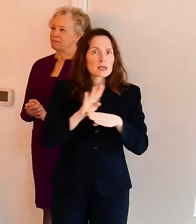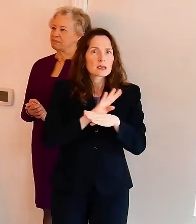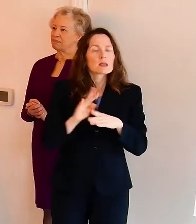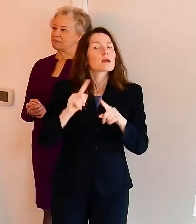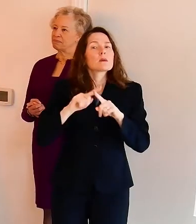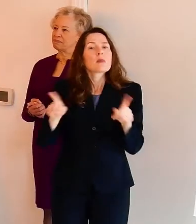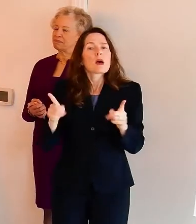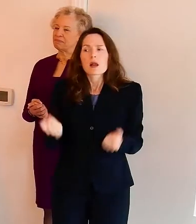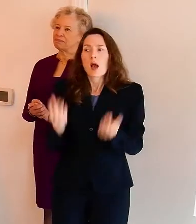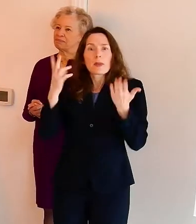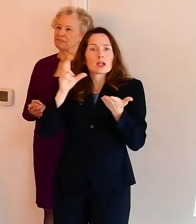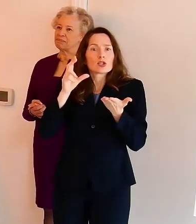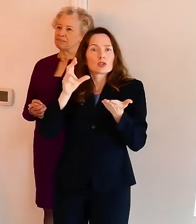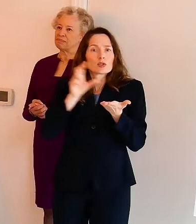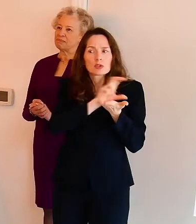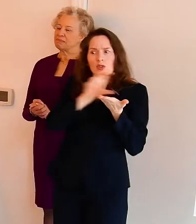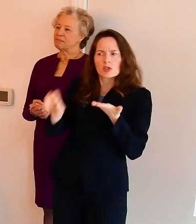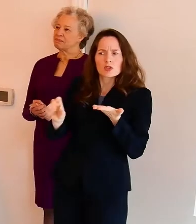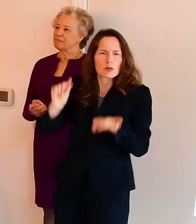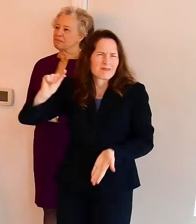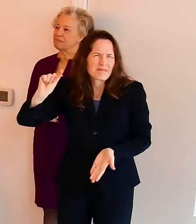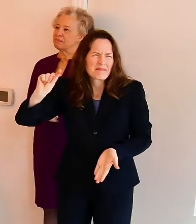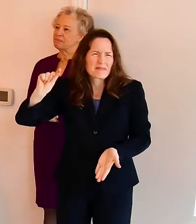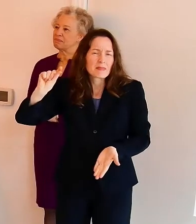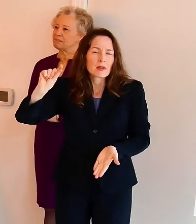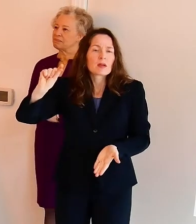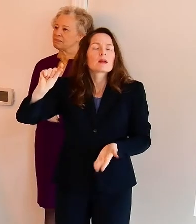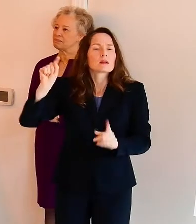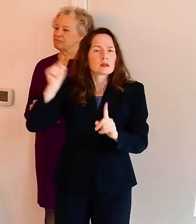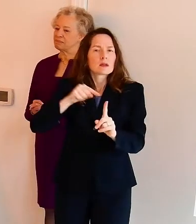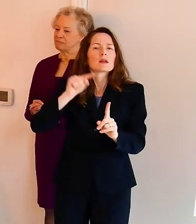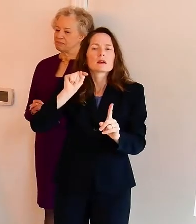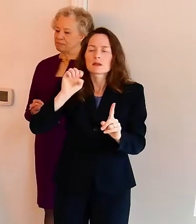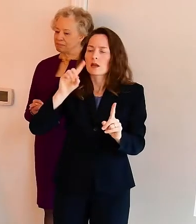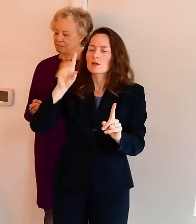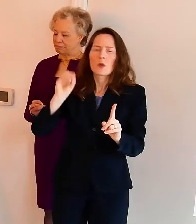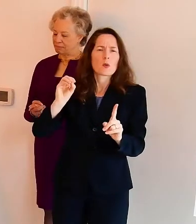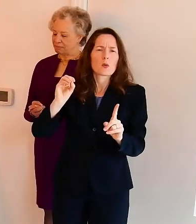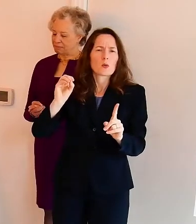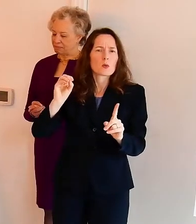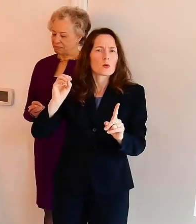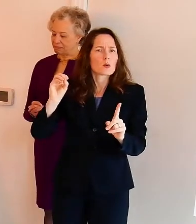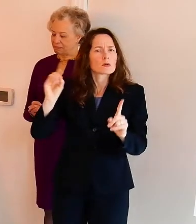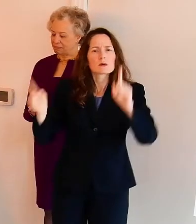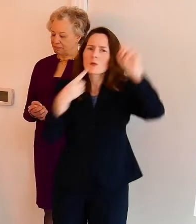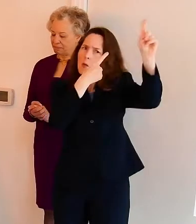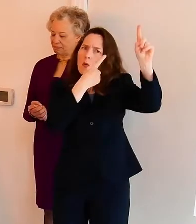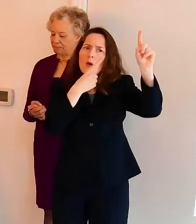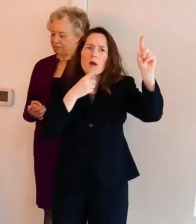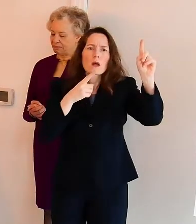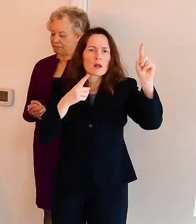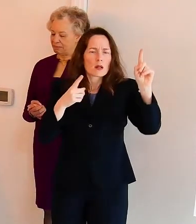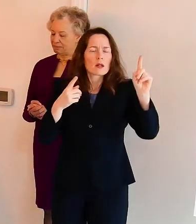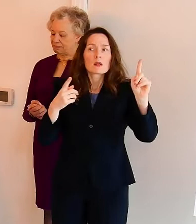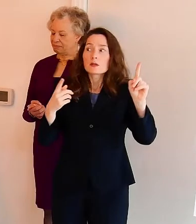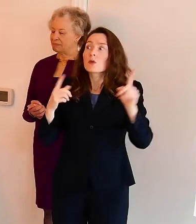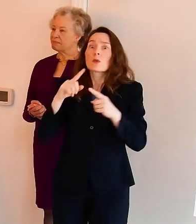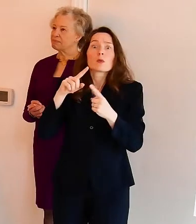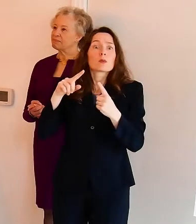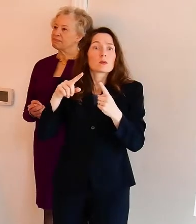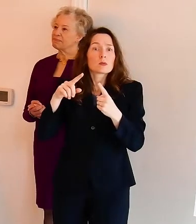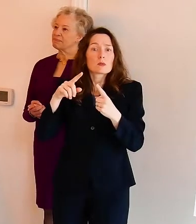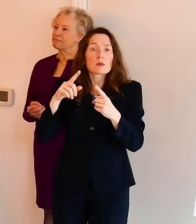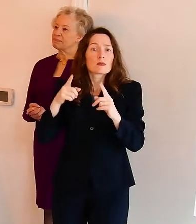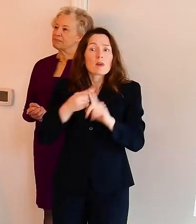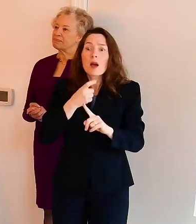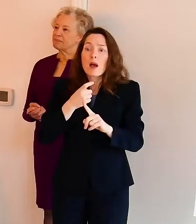that's what TechCo is about. TechCo is about early stage venture capital, and we help people when their ideas barely dry off the napkin all the way through